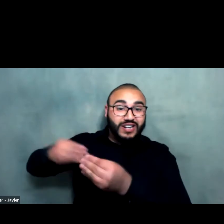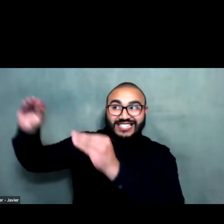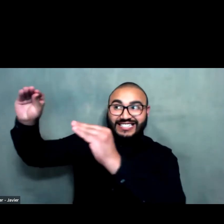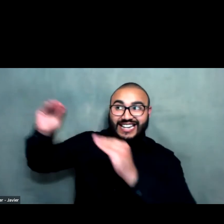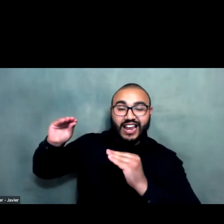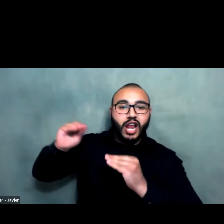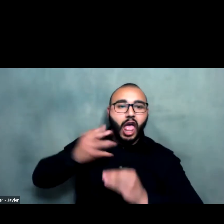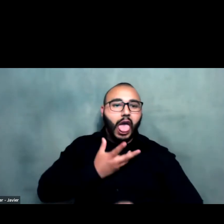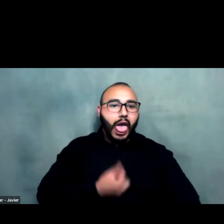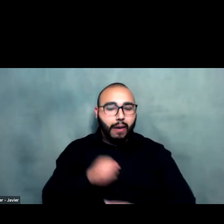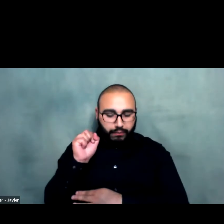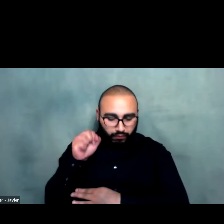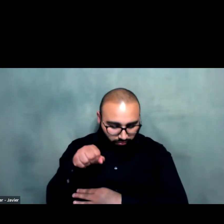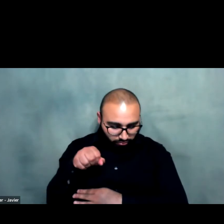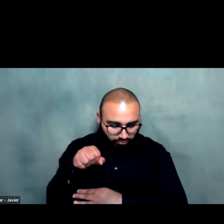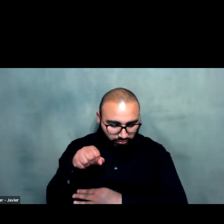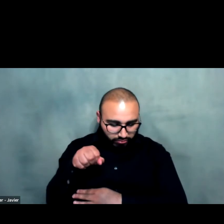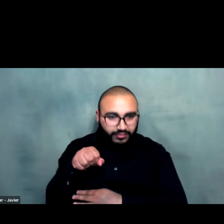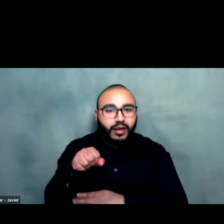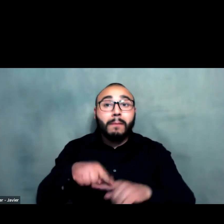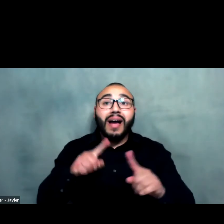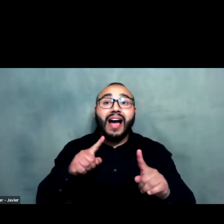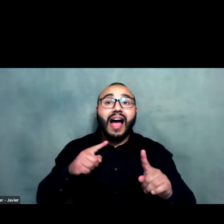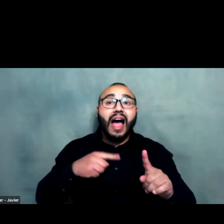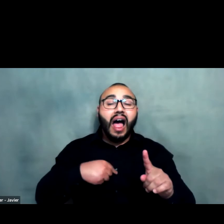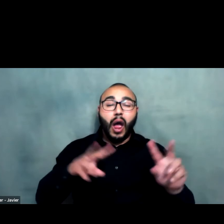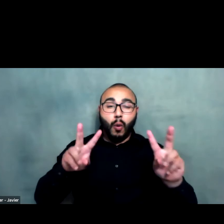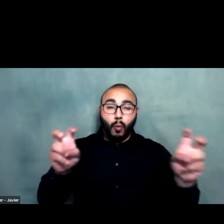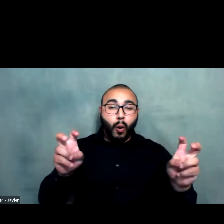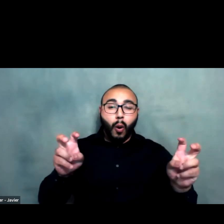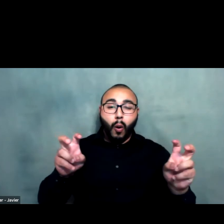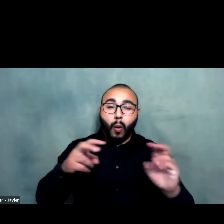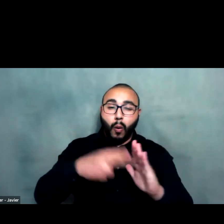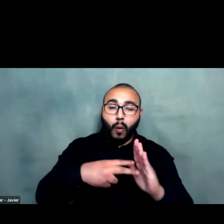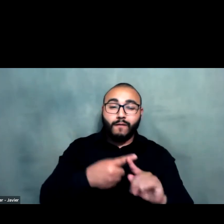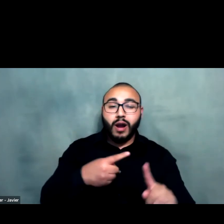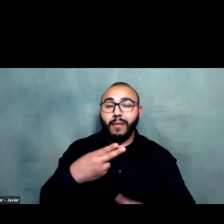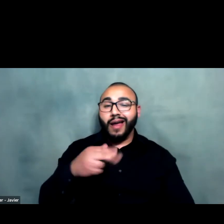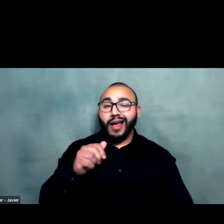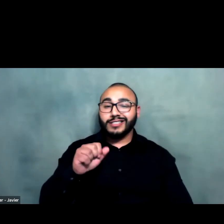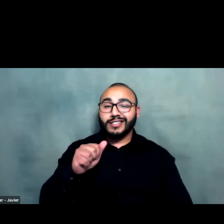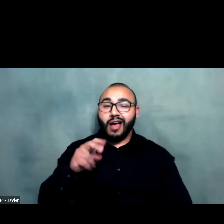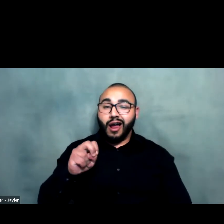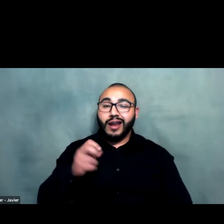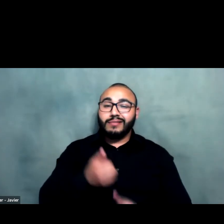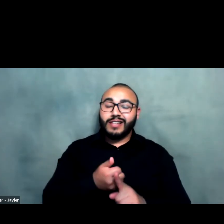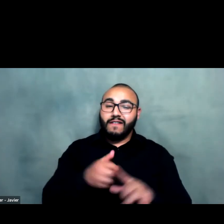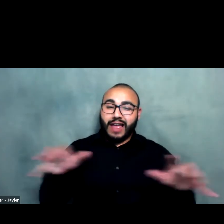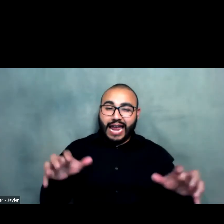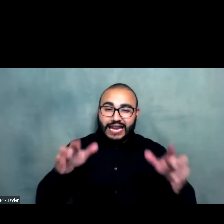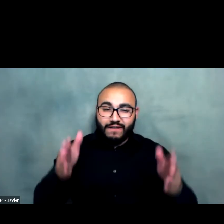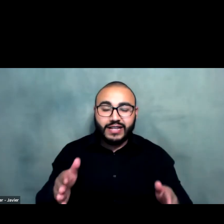But I came across a quote from Hassan Minhaj, who is this comedian and activist, who said a quote that really resonated with